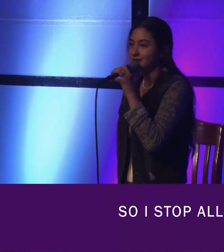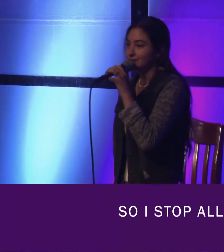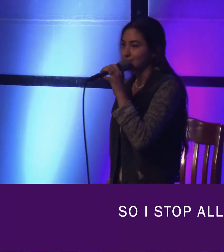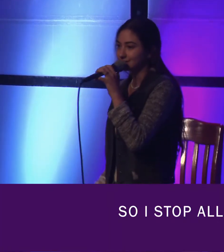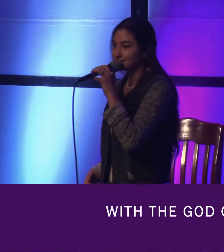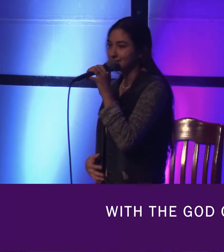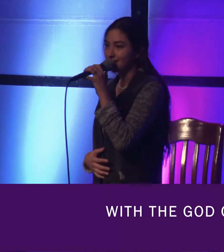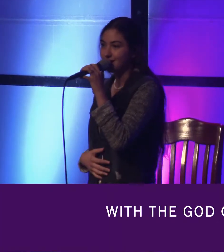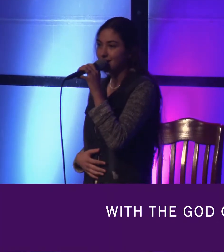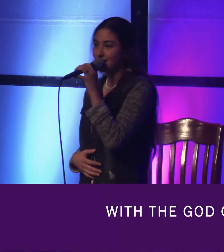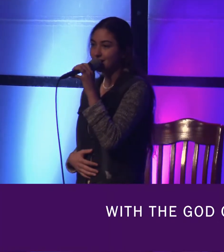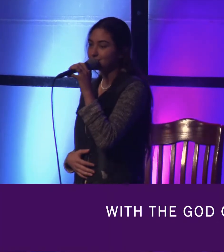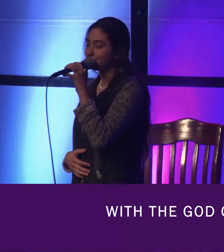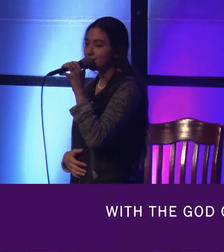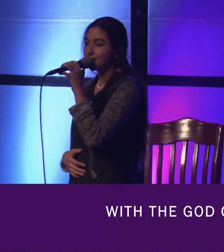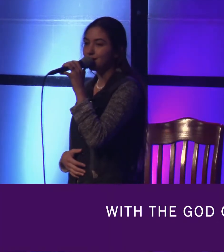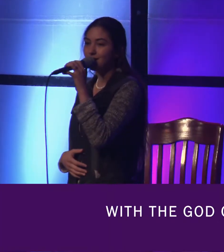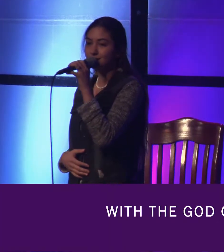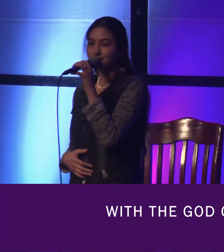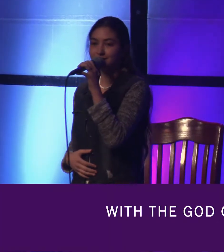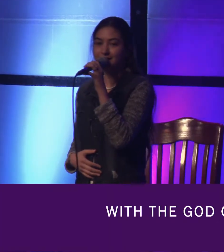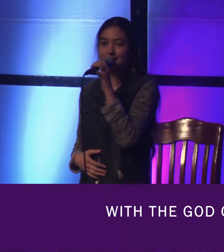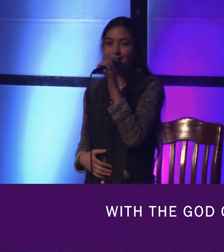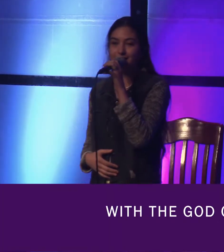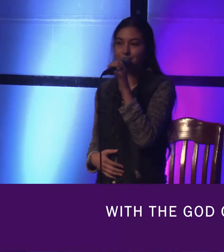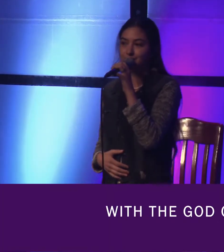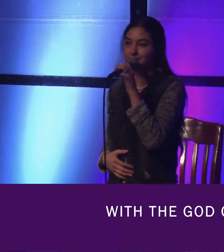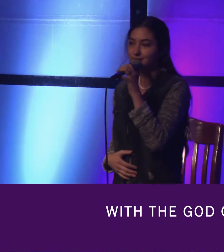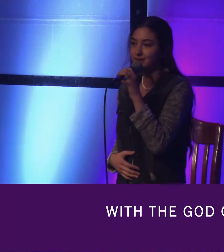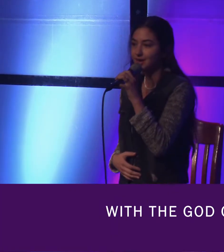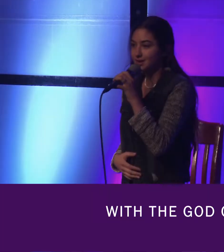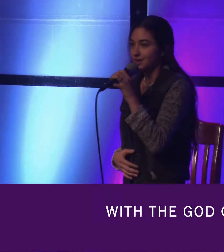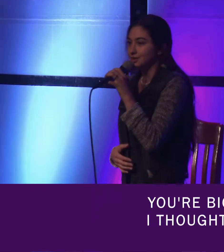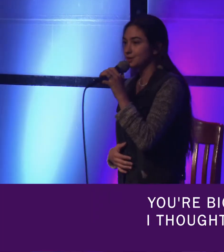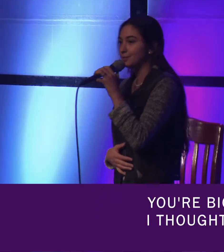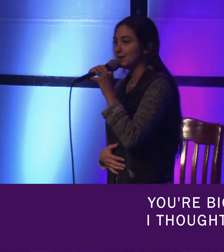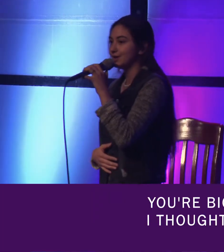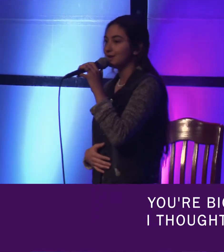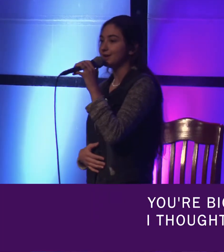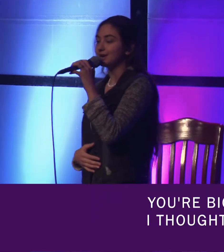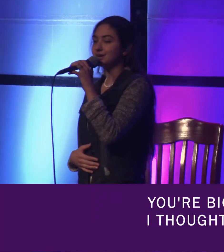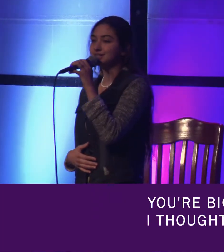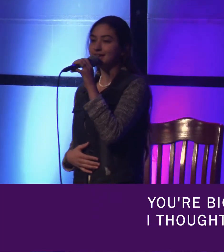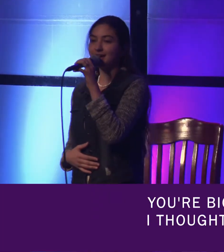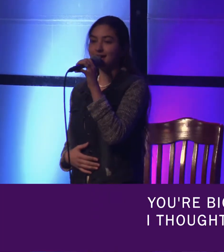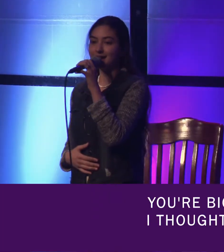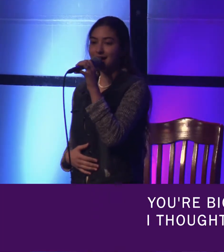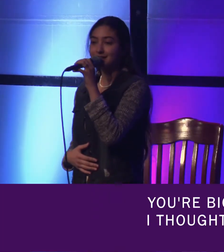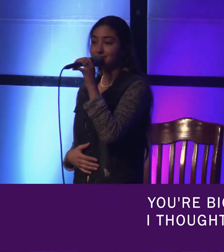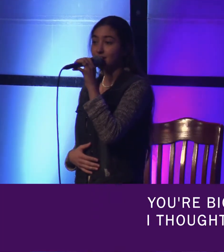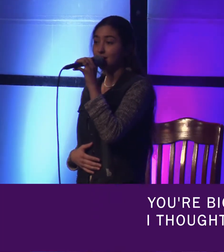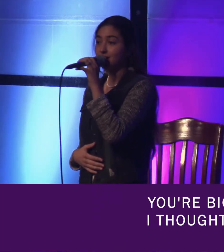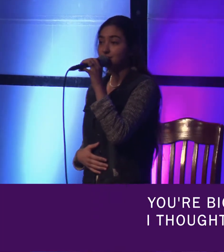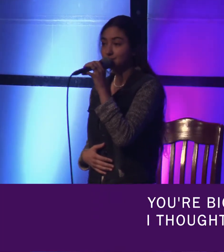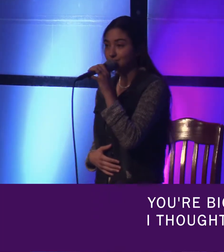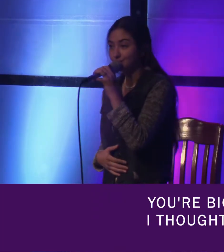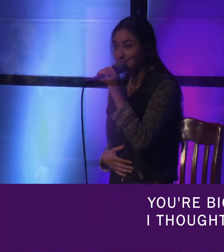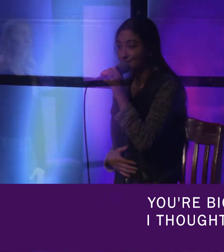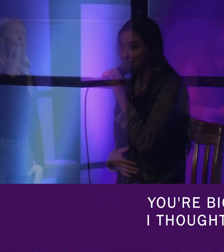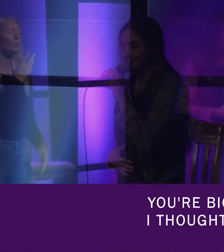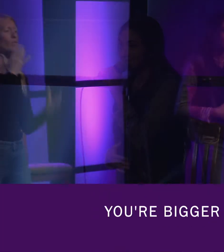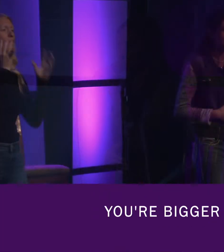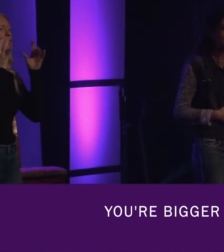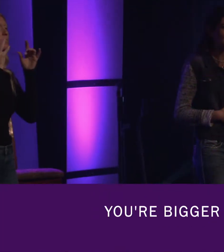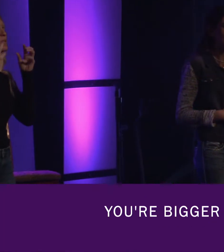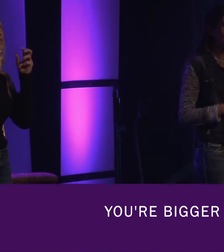negotiation with the God of all creation. You're bigger than I thought you